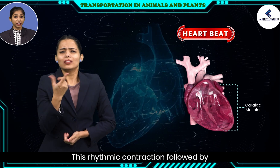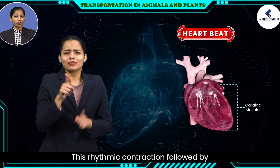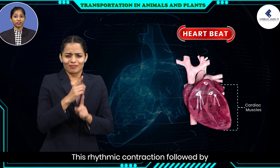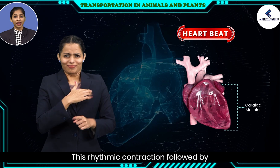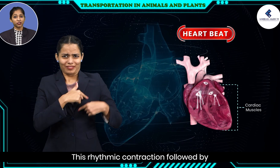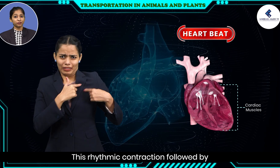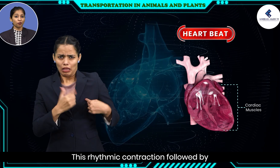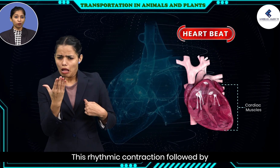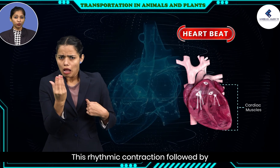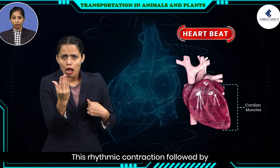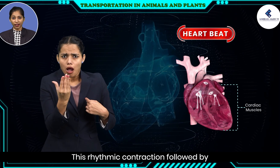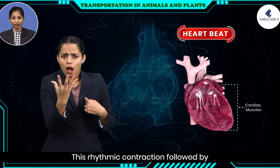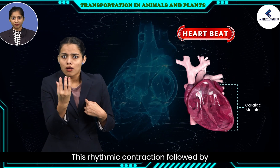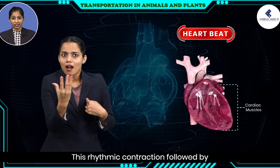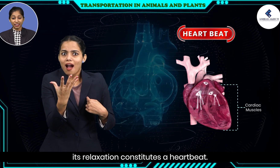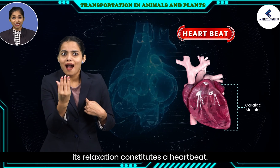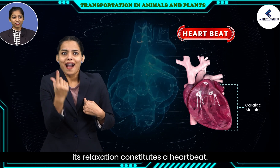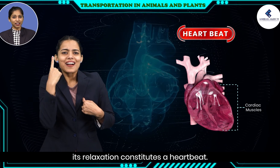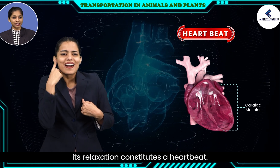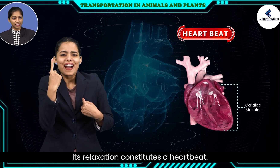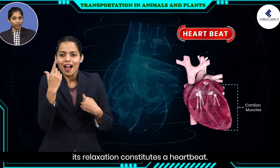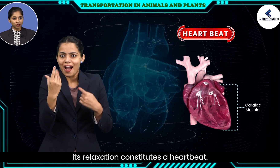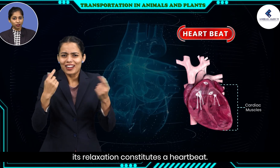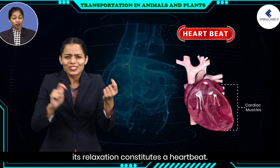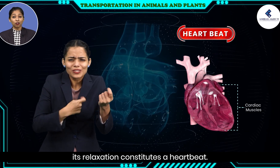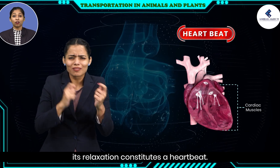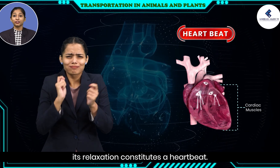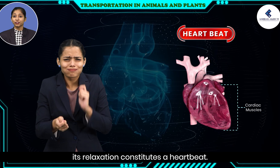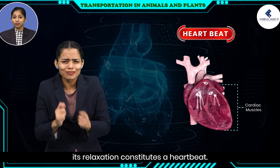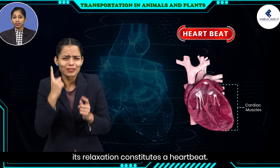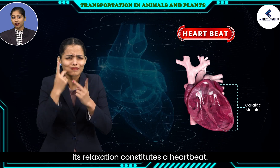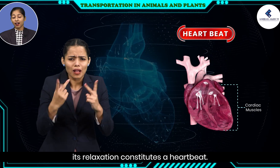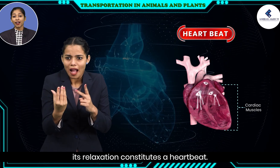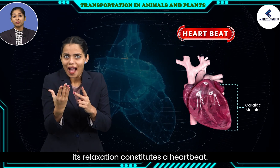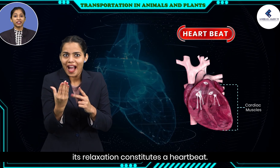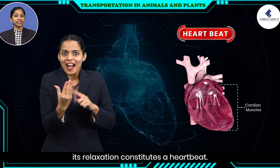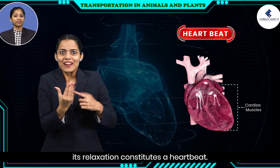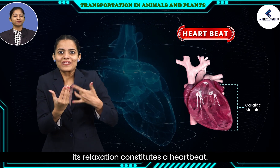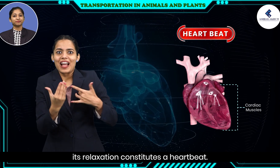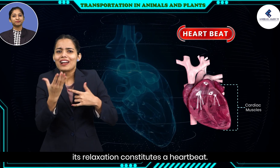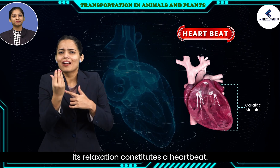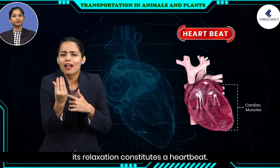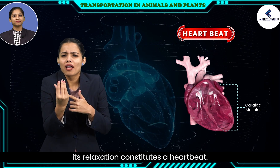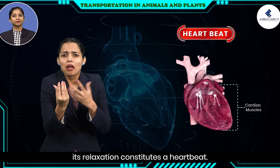This rhythmic contraction followed by its relaxation constitutes a heartbeat.